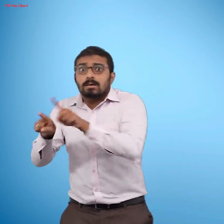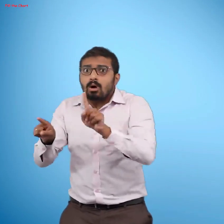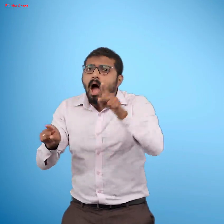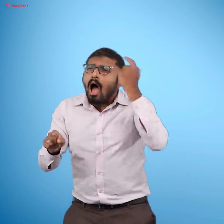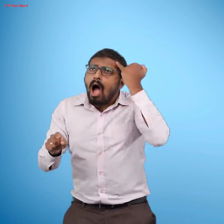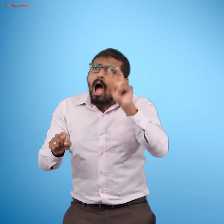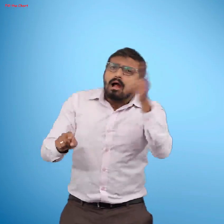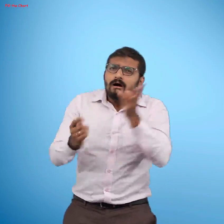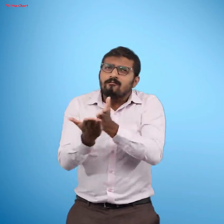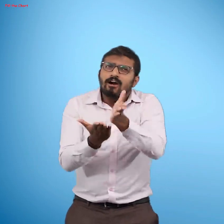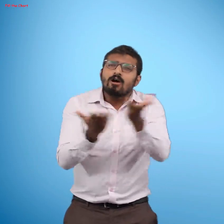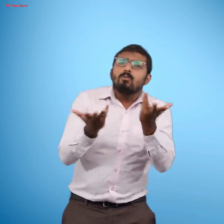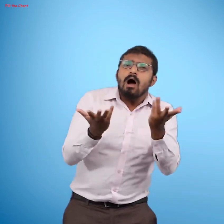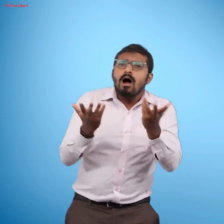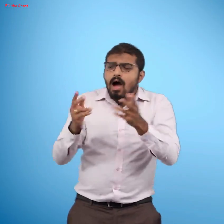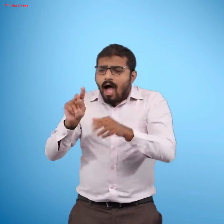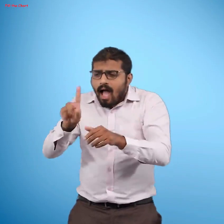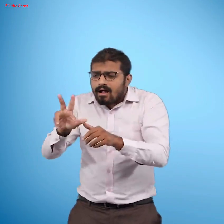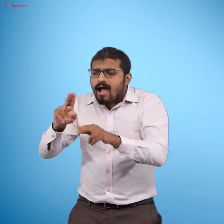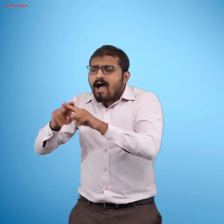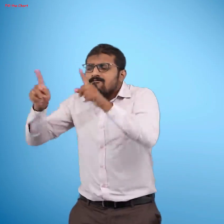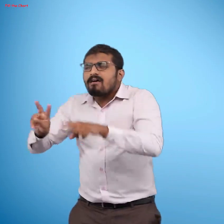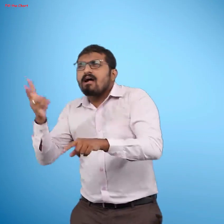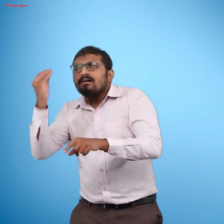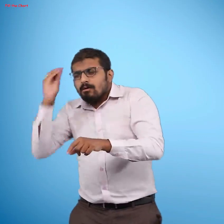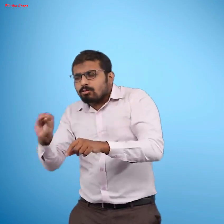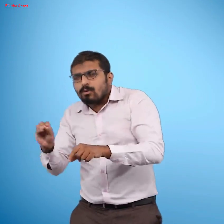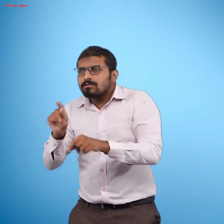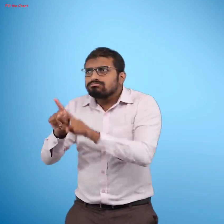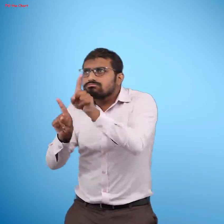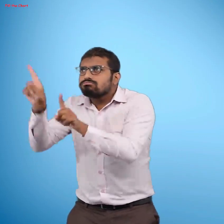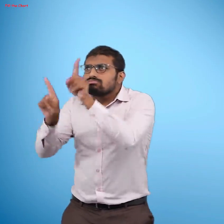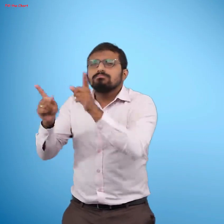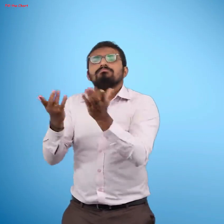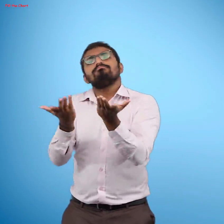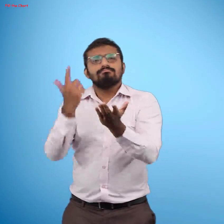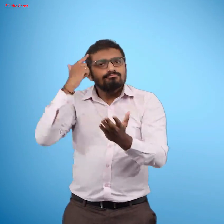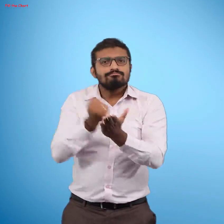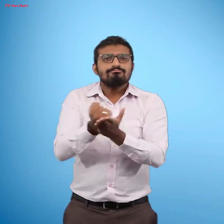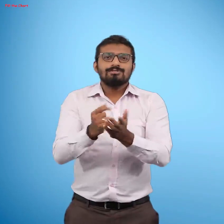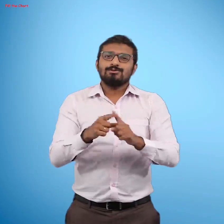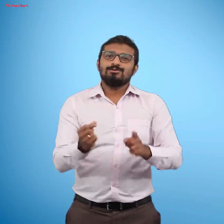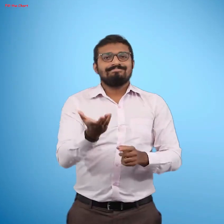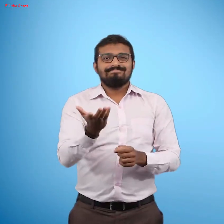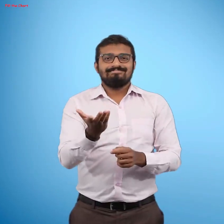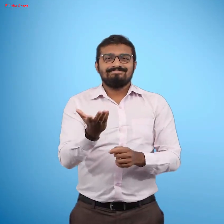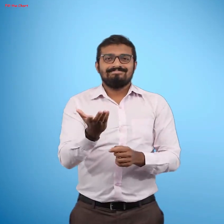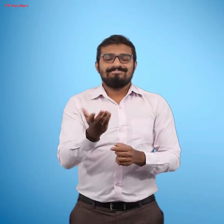right side of it with all white balls and blank except the bottom one with the number